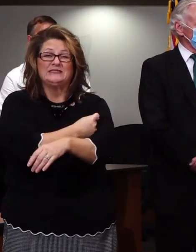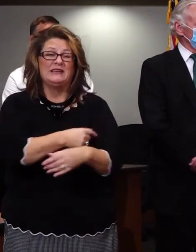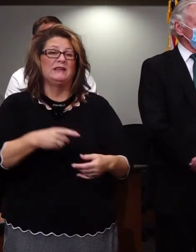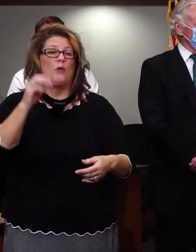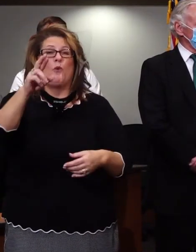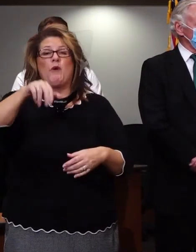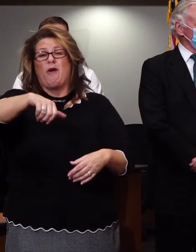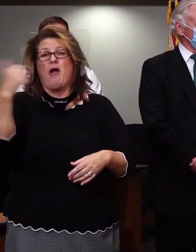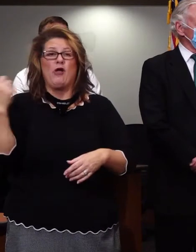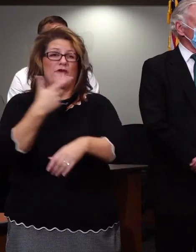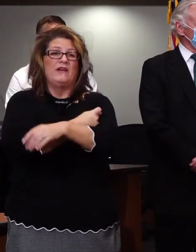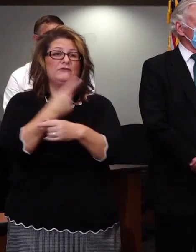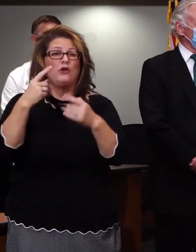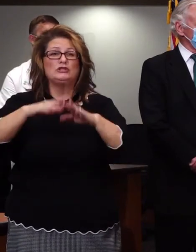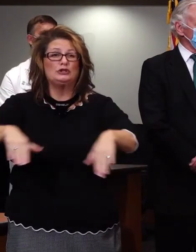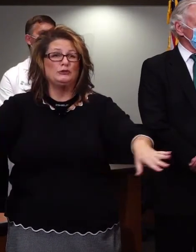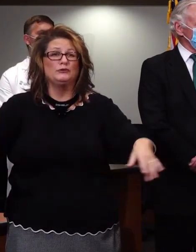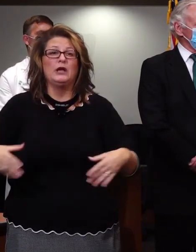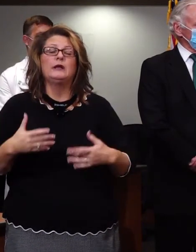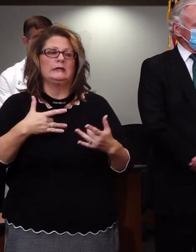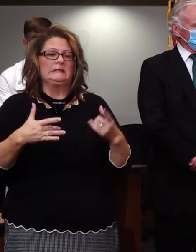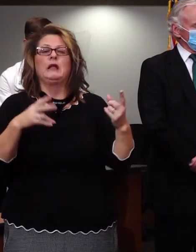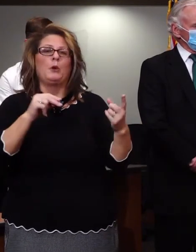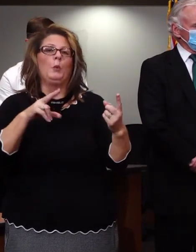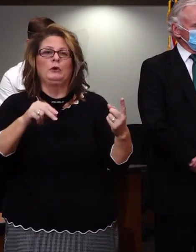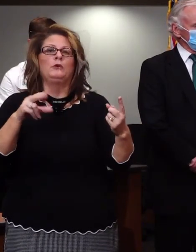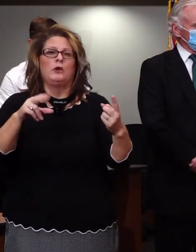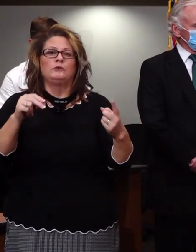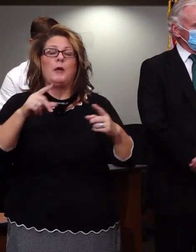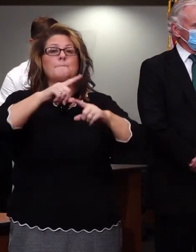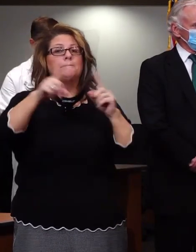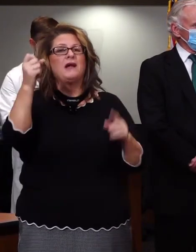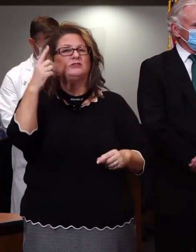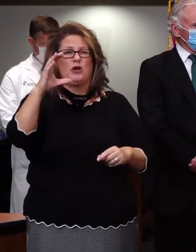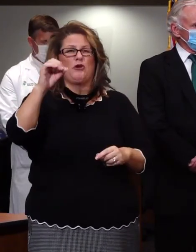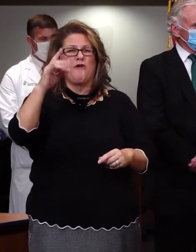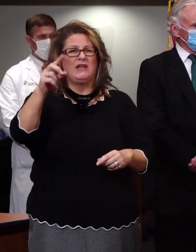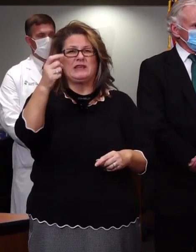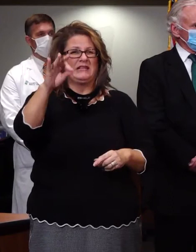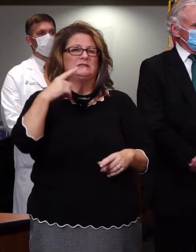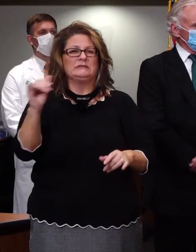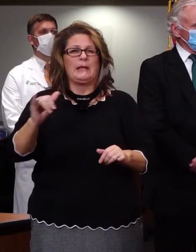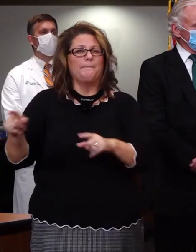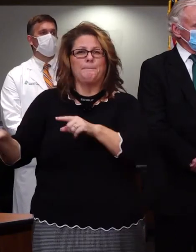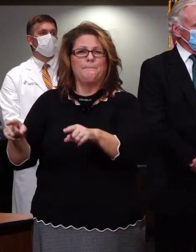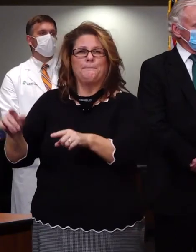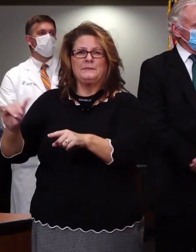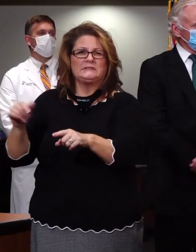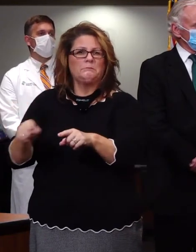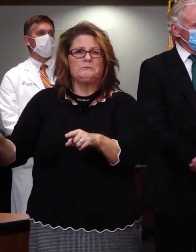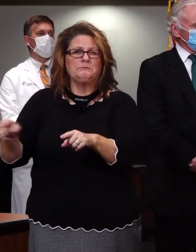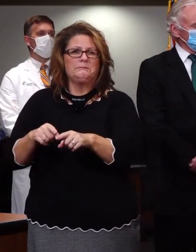immunizations. So part of it is to reinforce the message that the COVID-19 vaccine is no different than these other vaccines